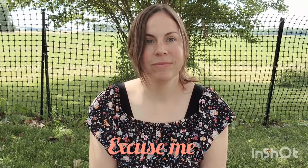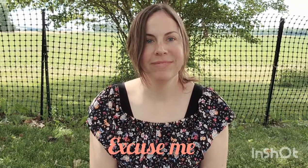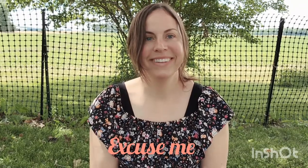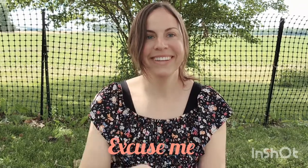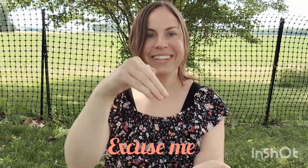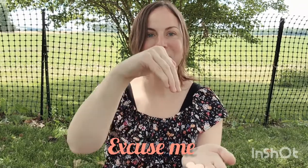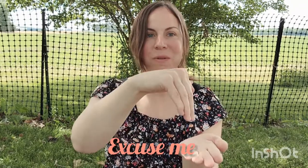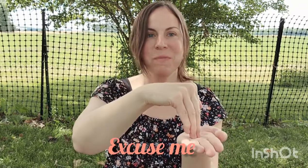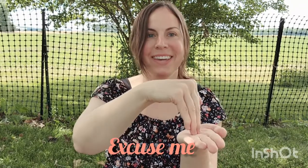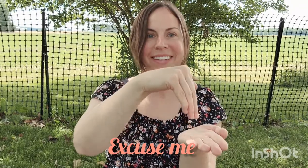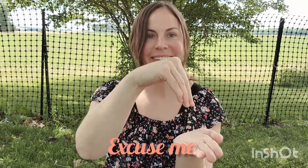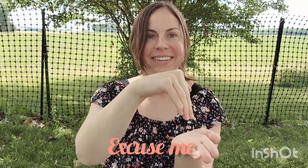Excuse me.